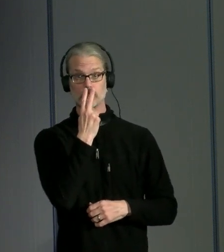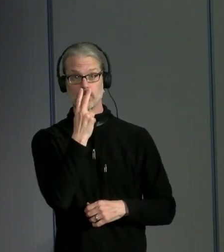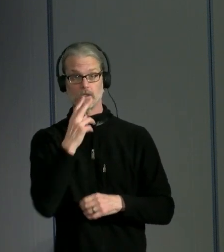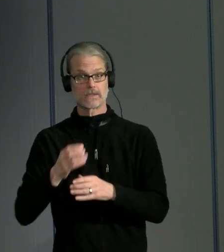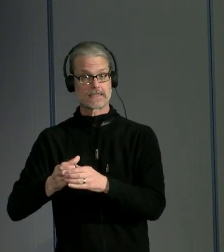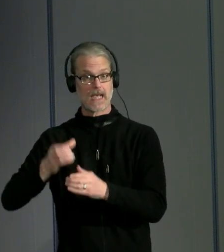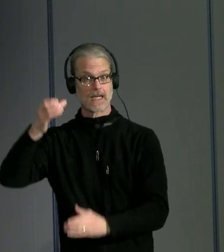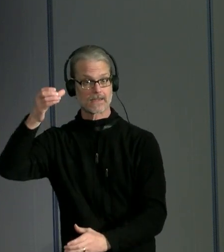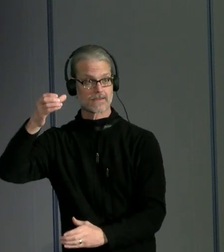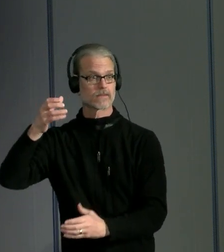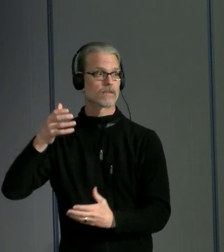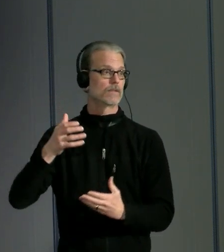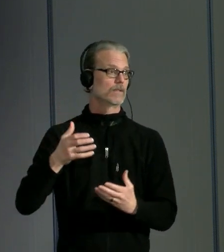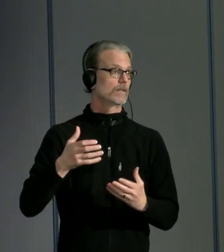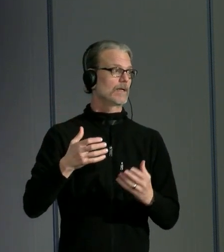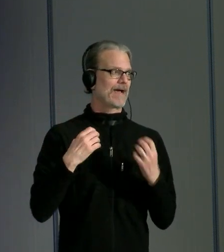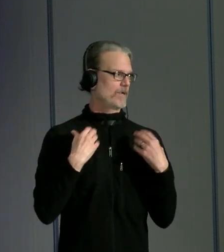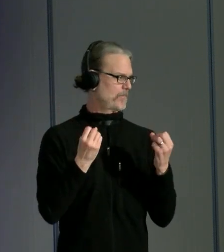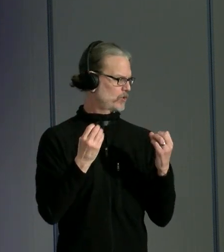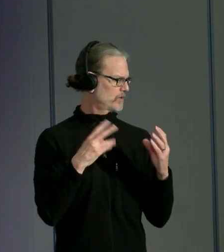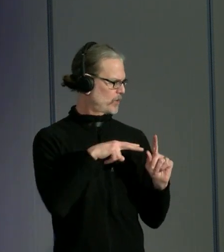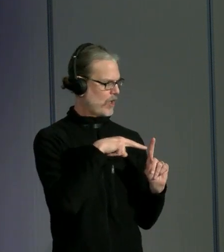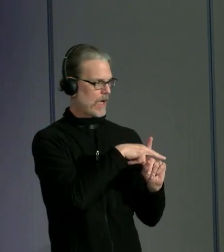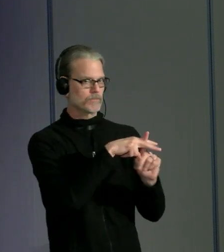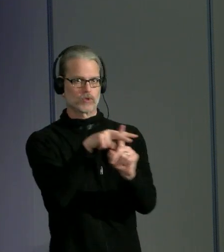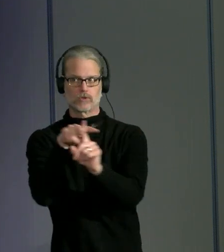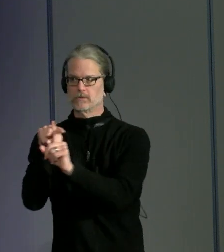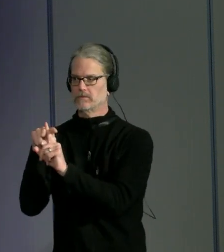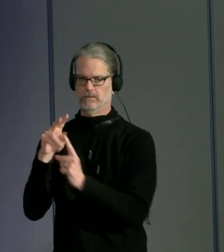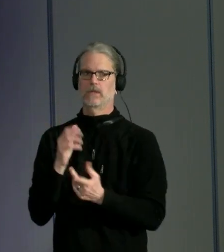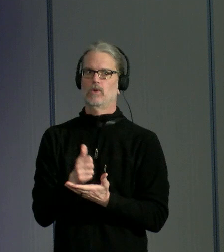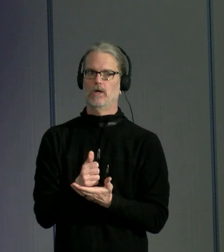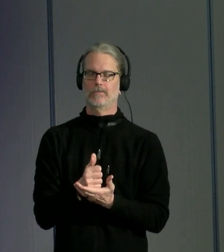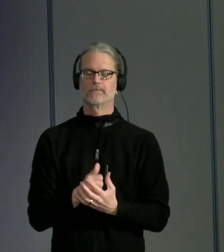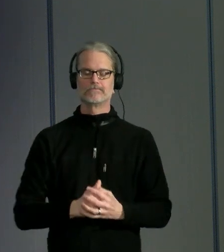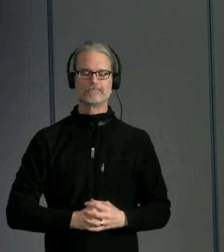so multiple power outlets is helpful.